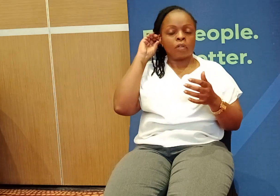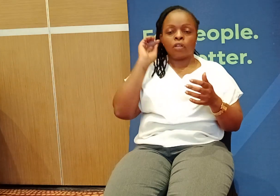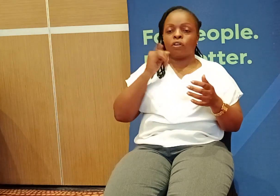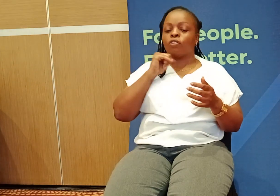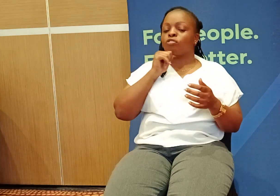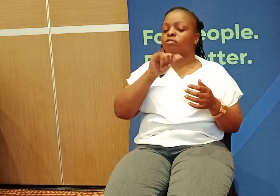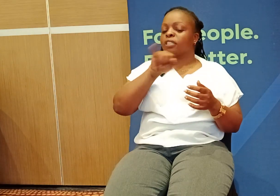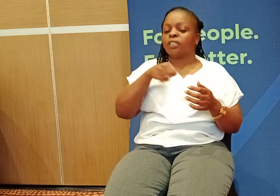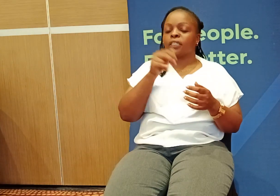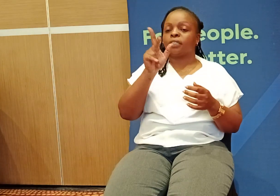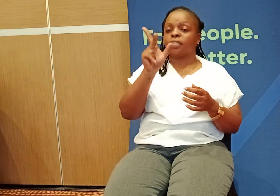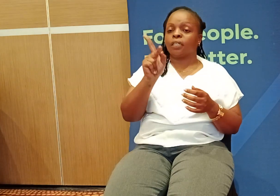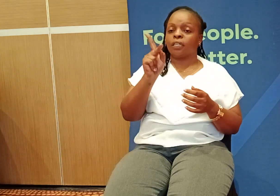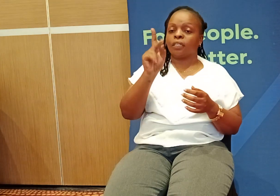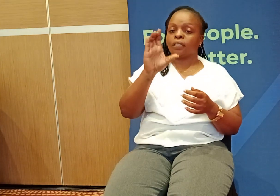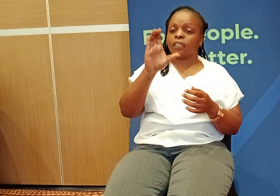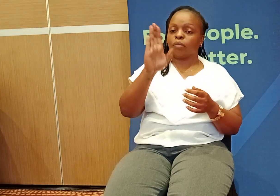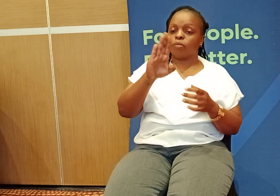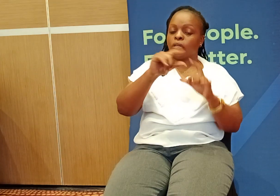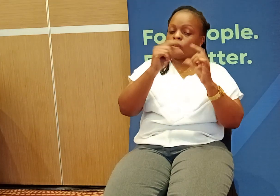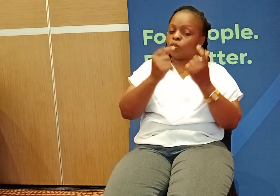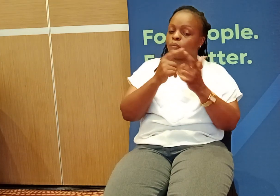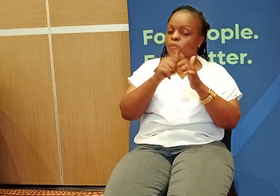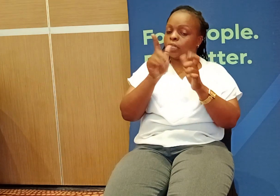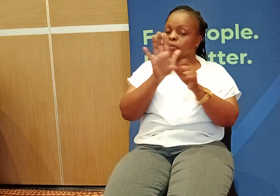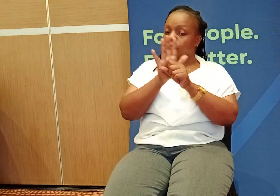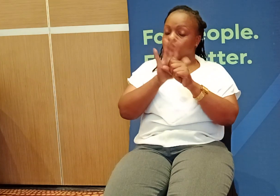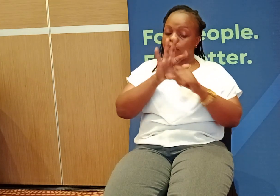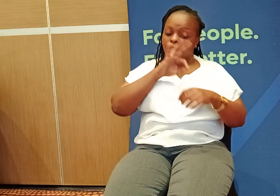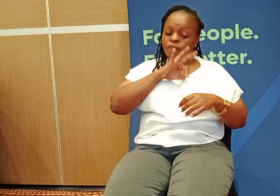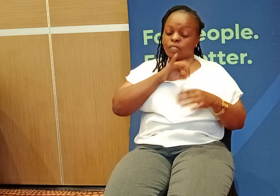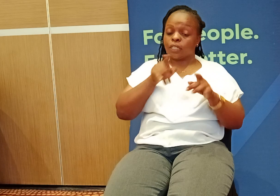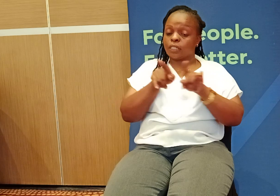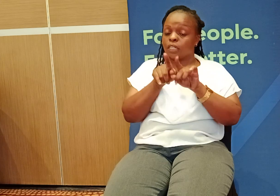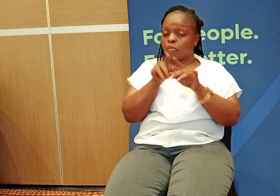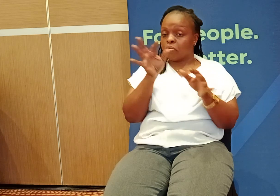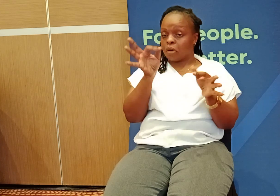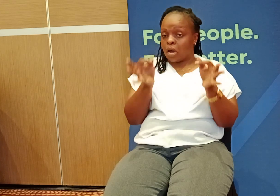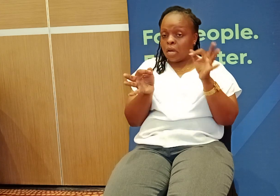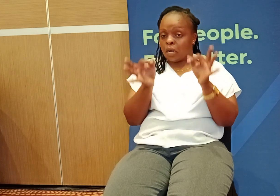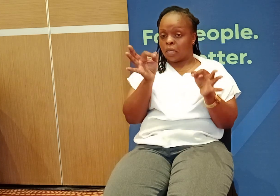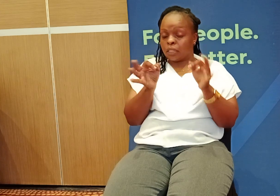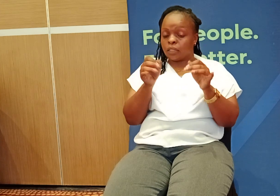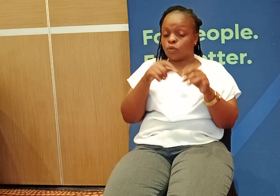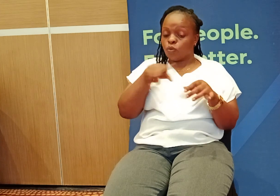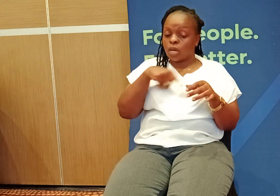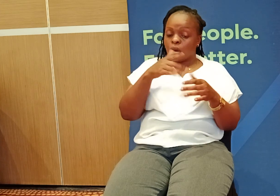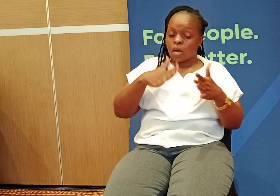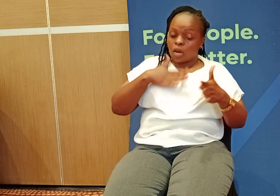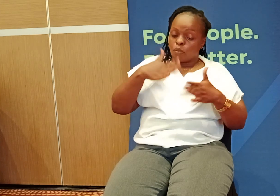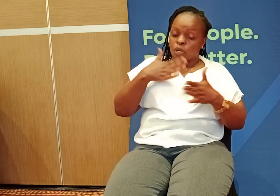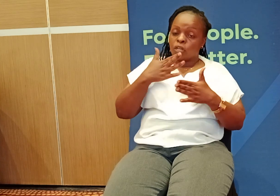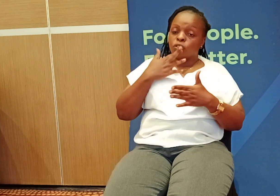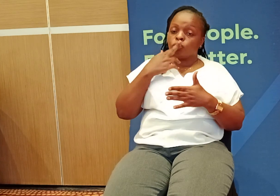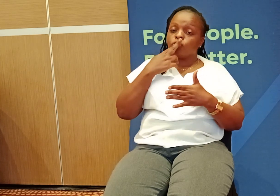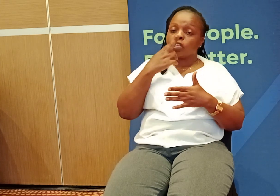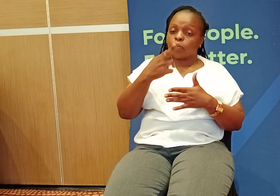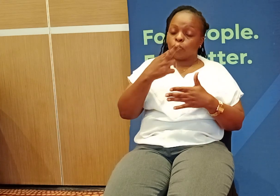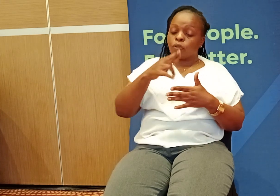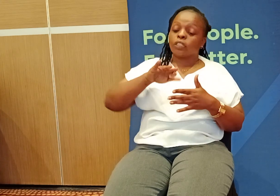but a lot of investors and analysts. We're happy to report that those buffers have improved